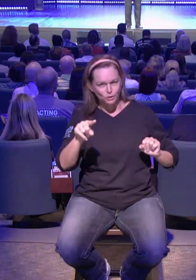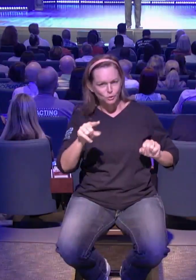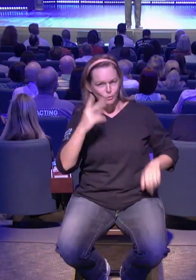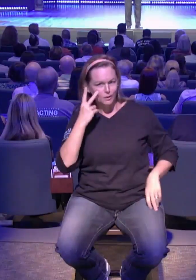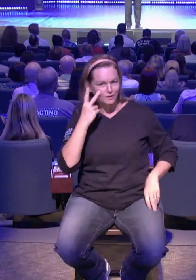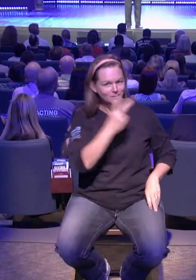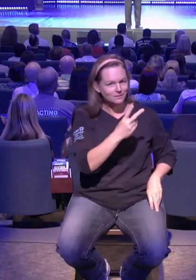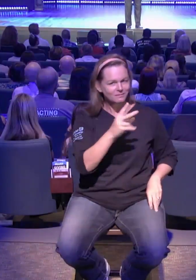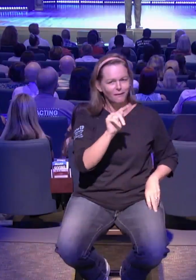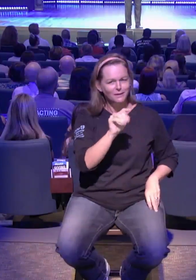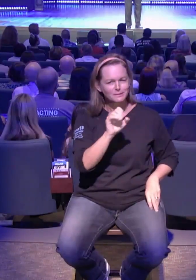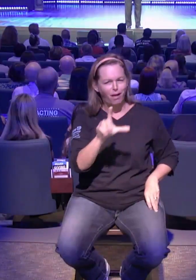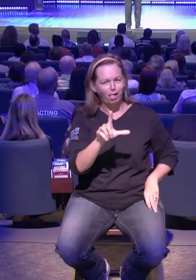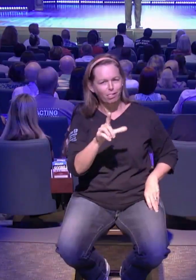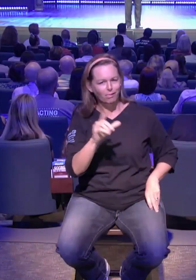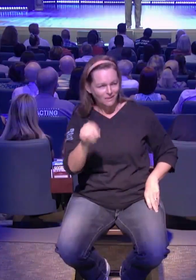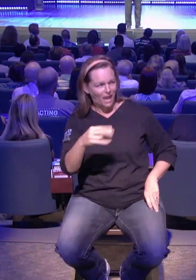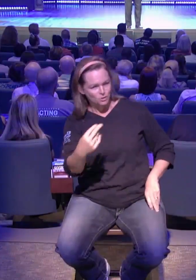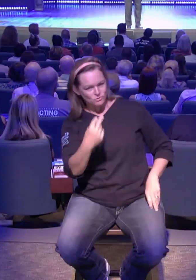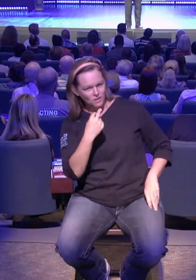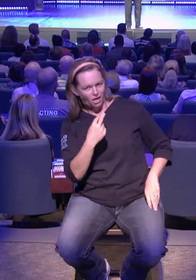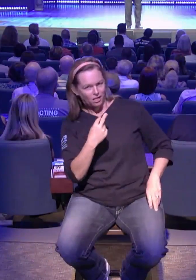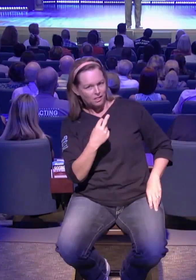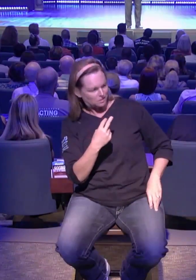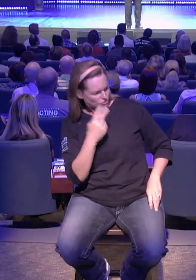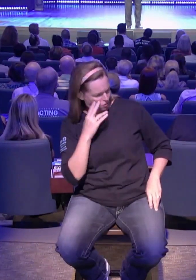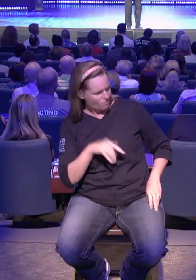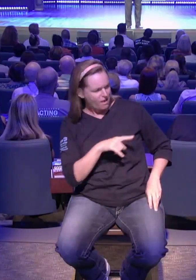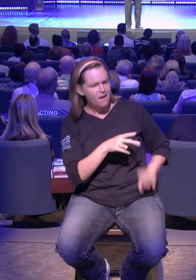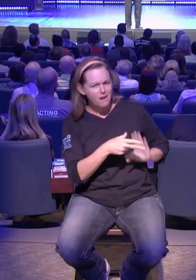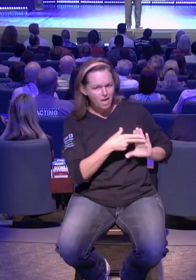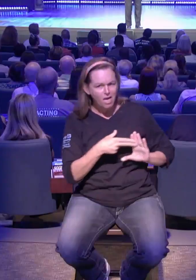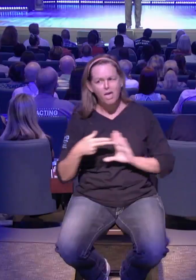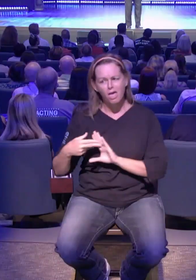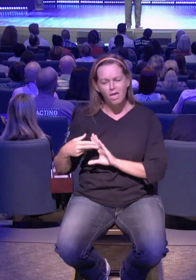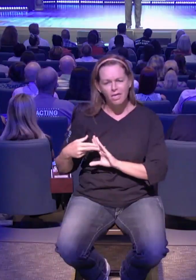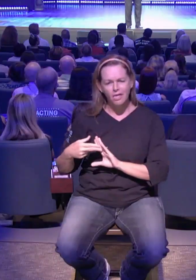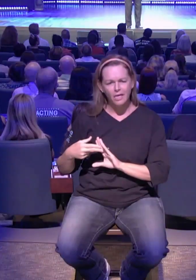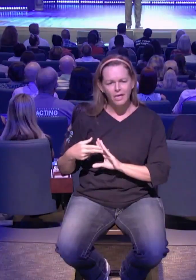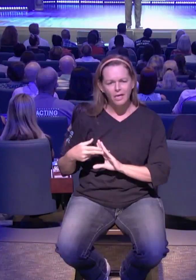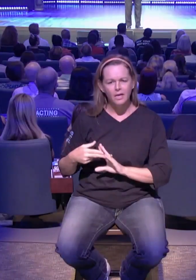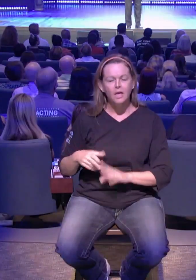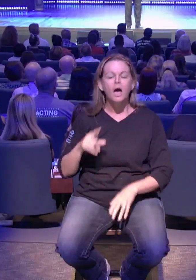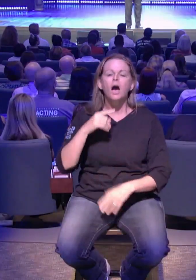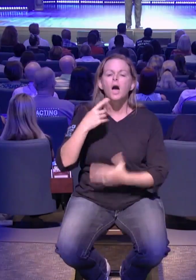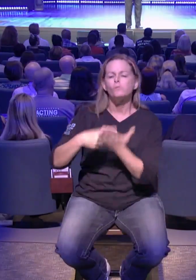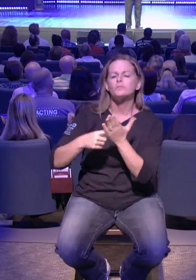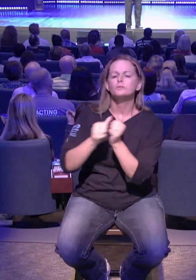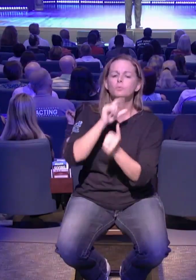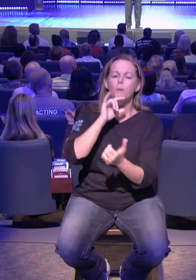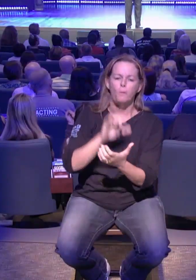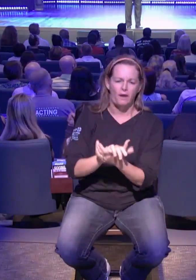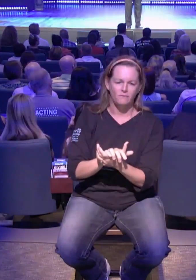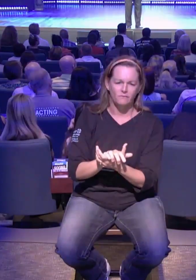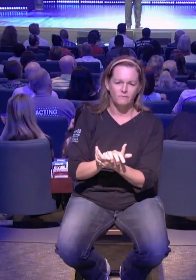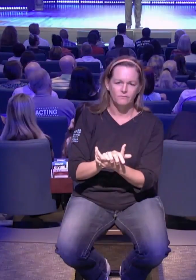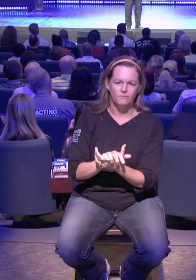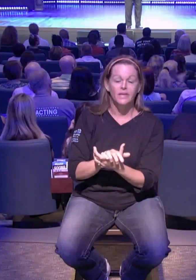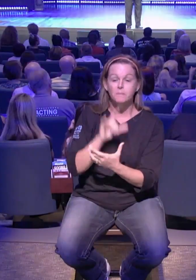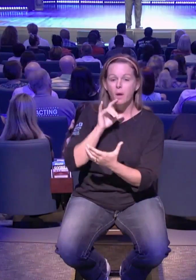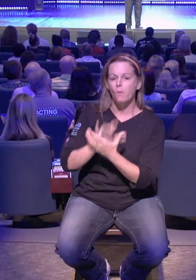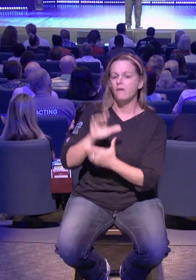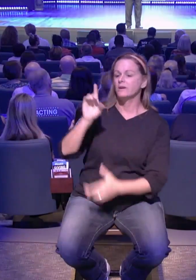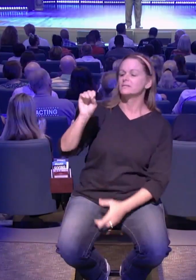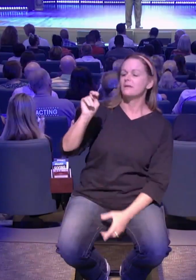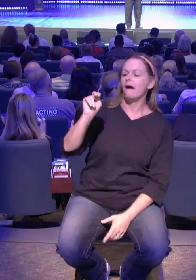said, well, I know the one thing, honey, the more time we spend with Jesus, the more it will show. Hello. Isn't that